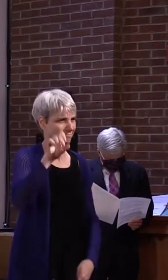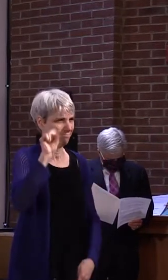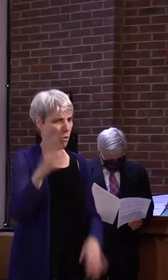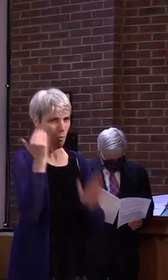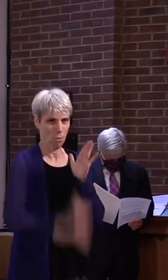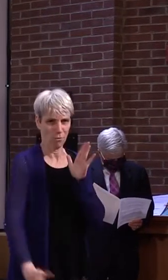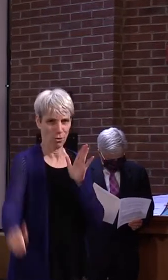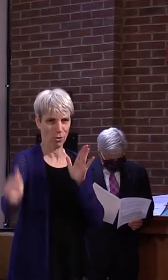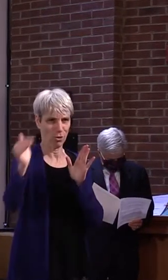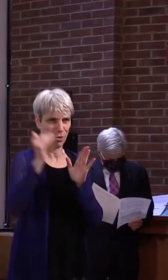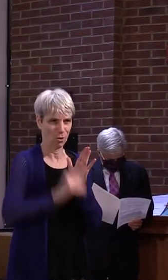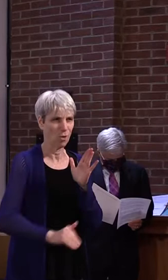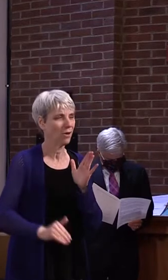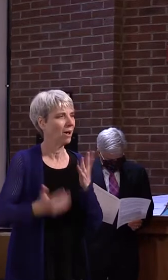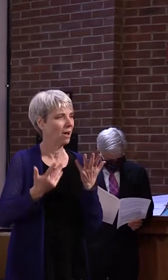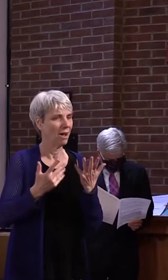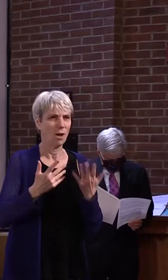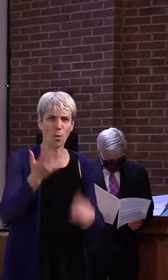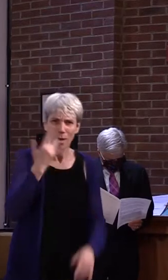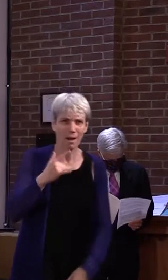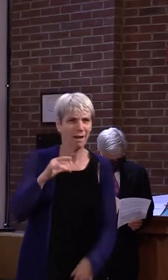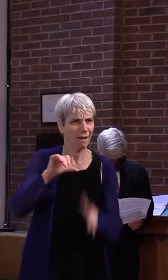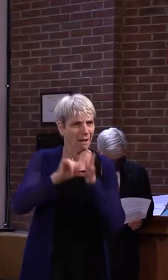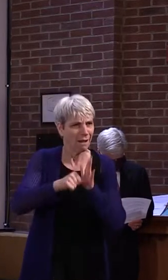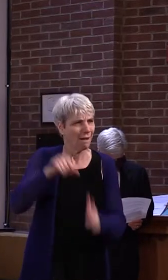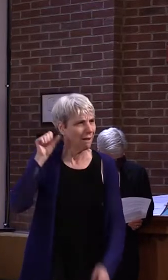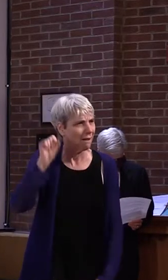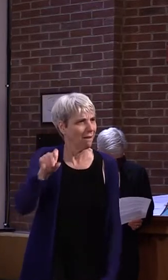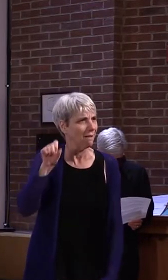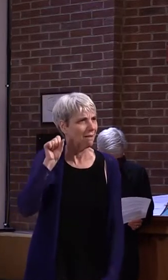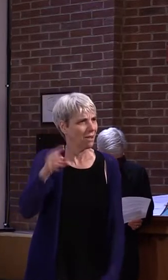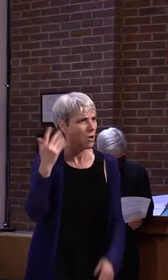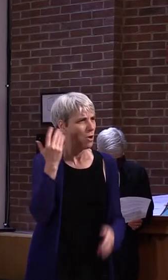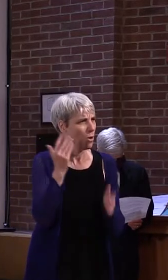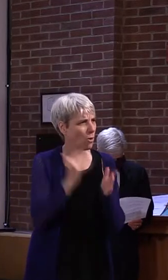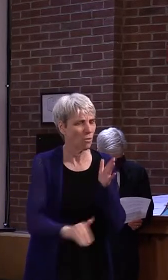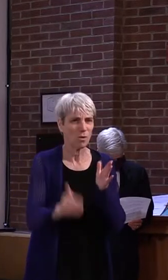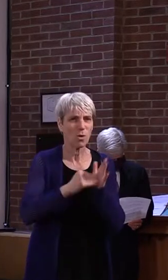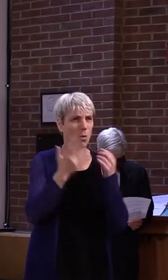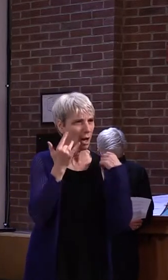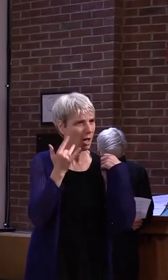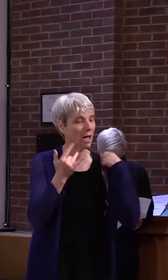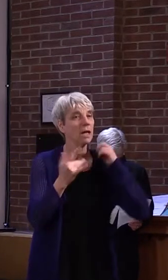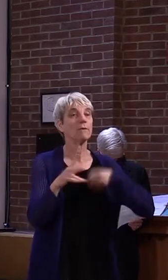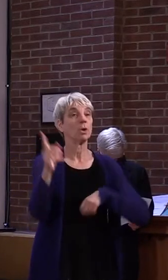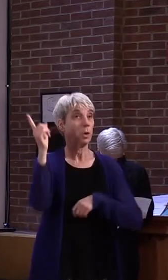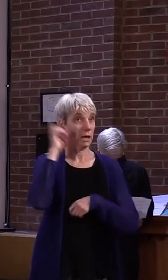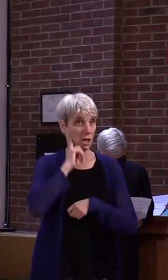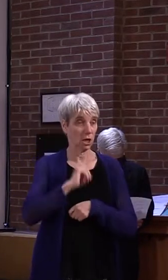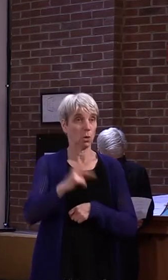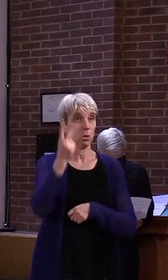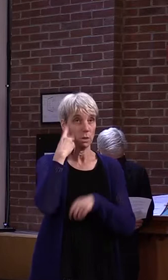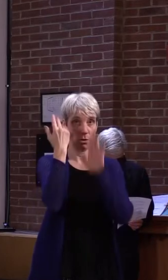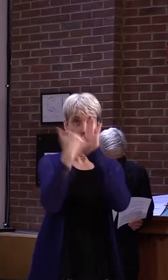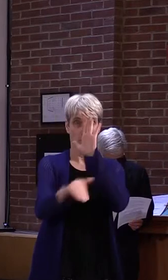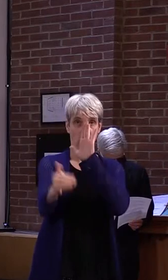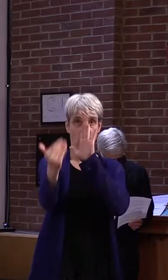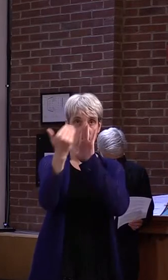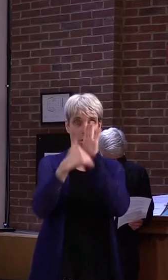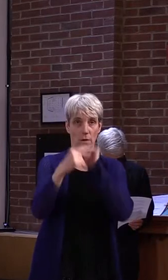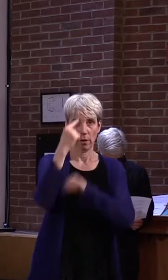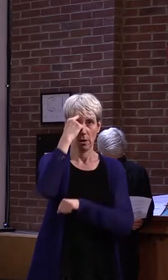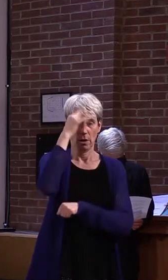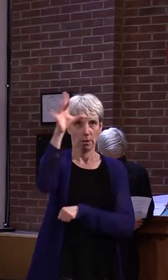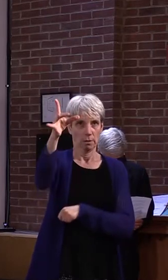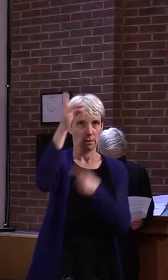say this over and over. These seemingly routine actions have an important cumulative effect. They are a significant reason